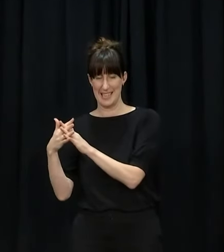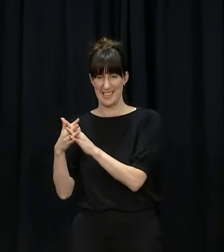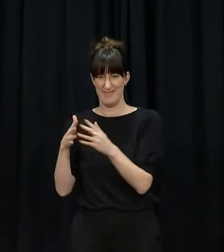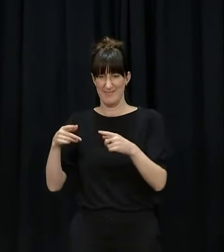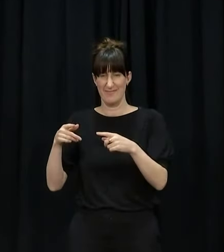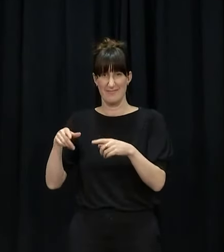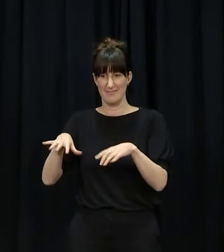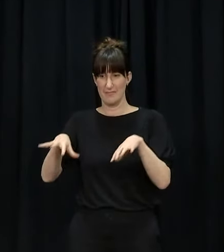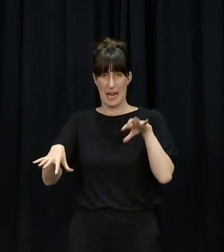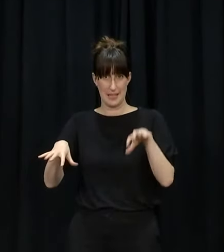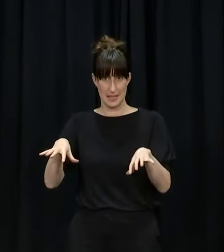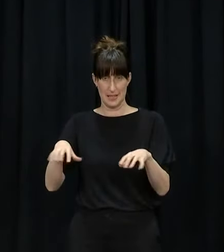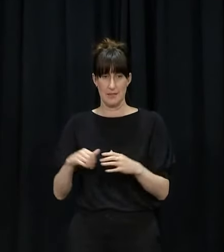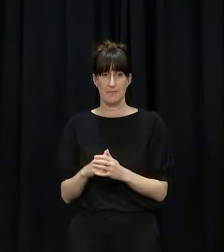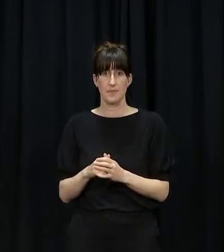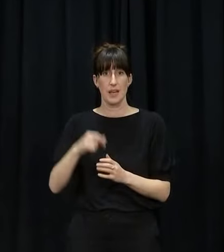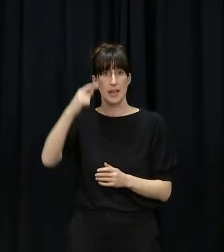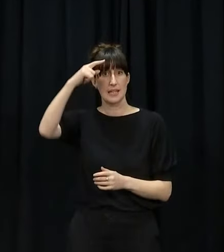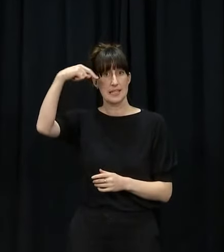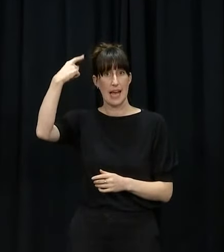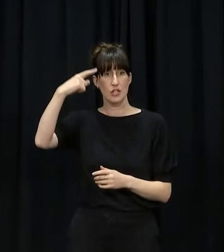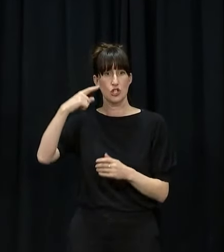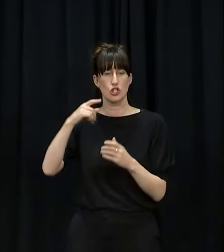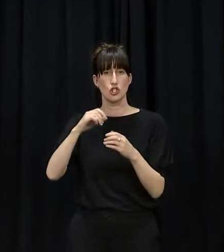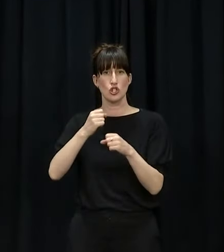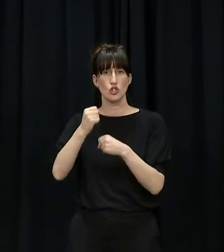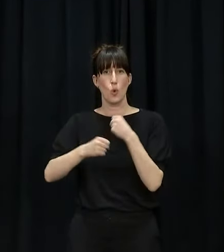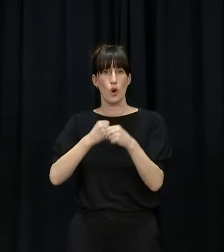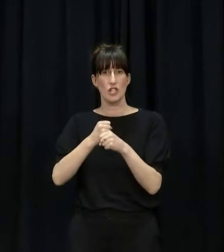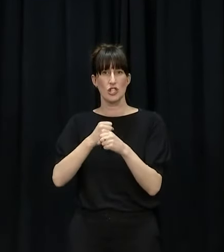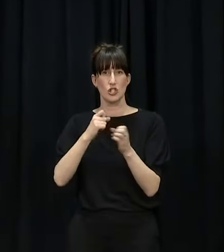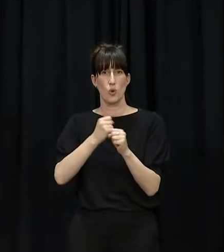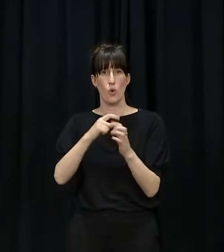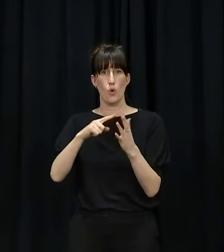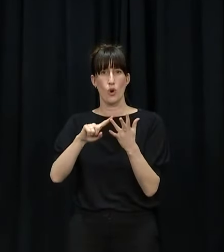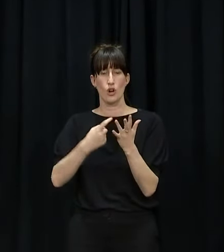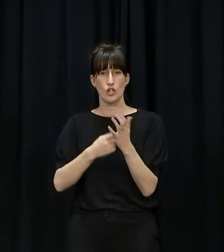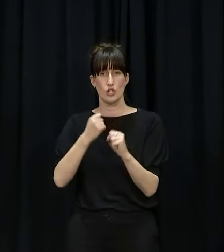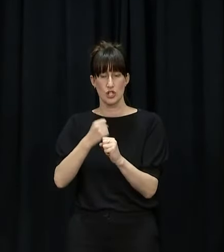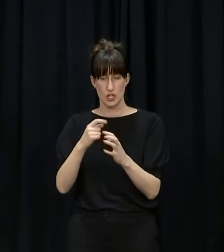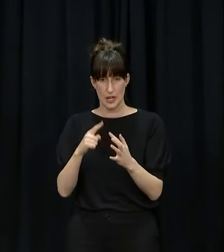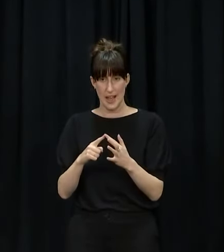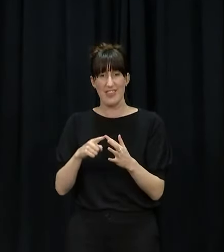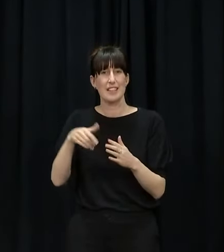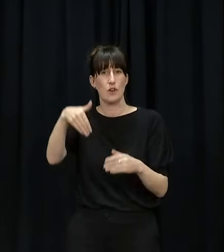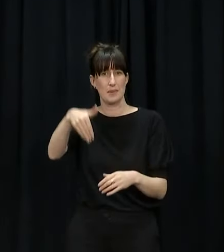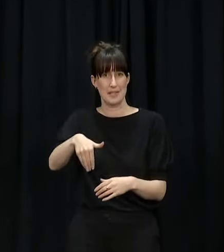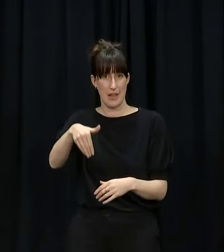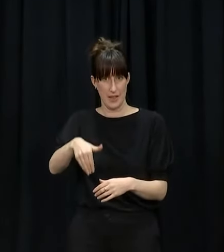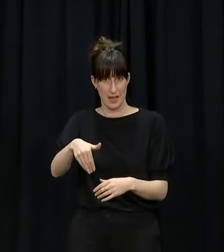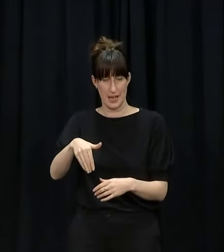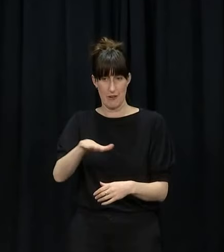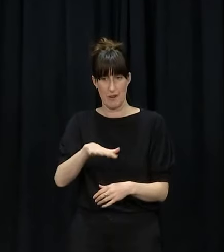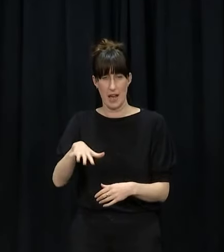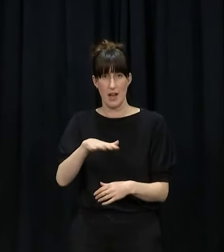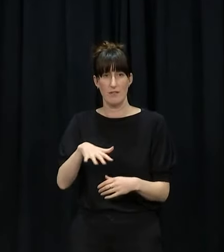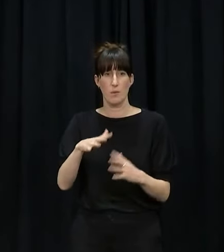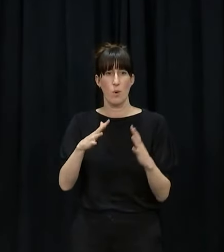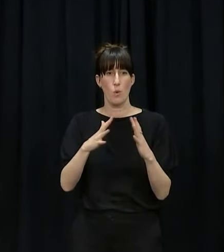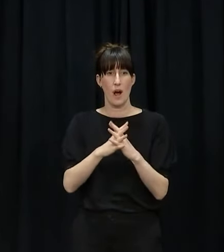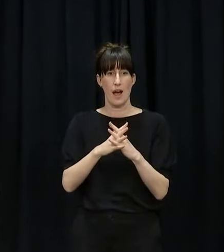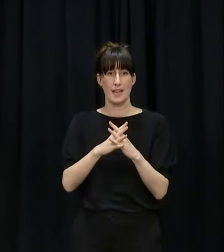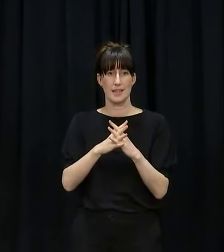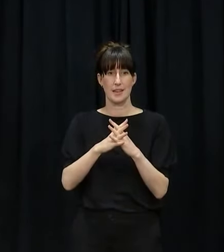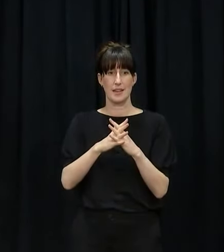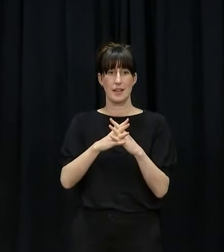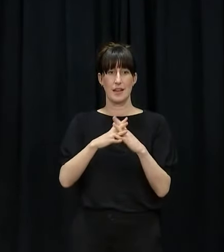Tuesday at the St George site in Auckland, and that's a sub-catchment of the Western interceptor, and that collects wastewater from the Waitakere area,